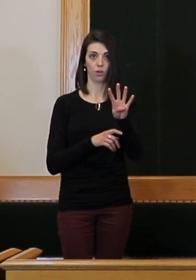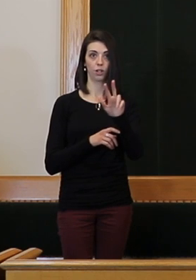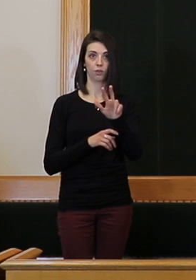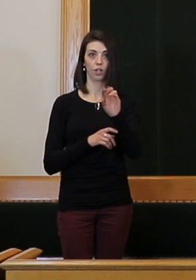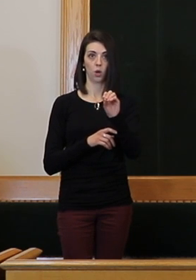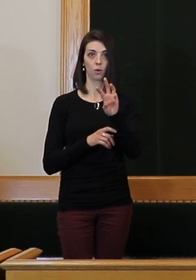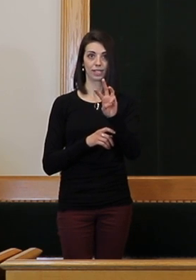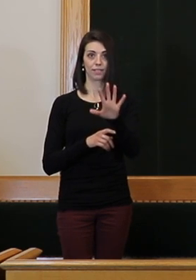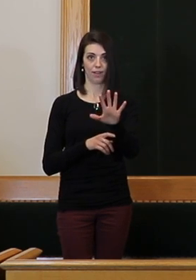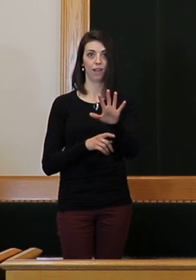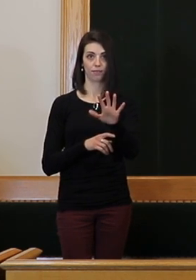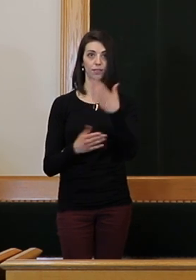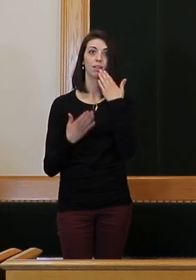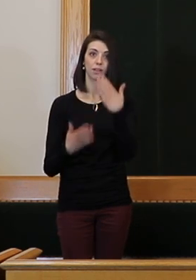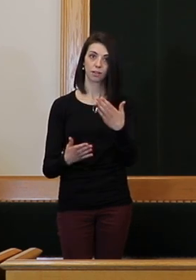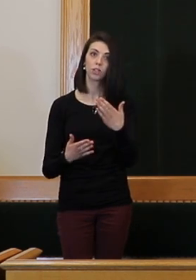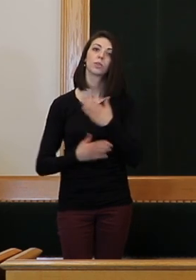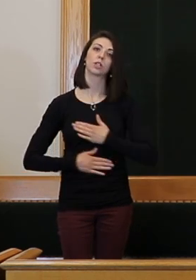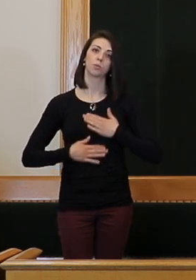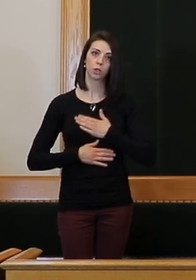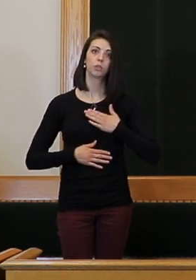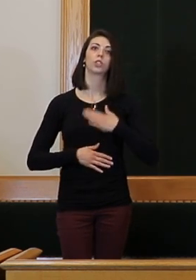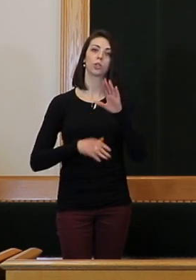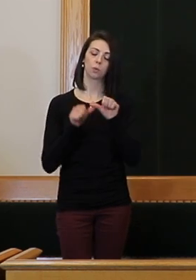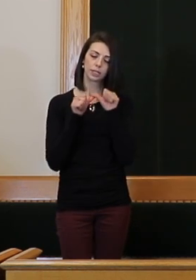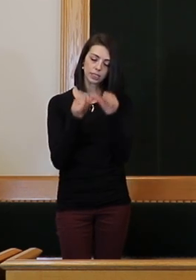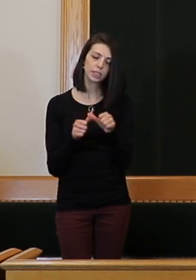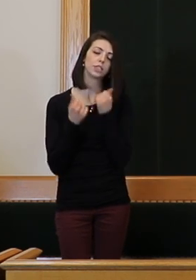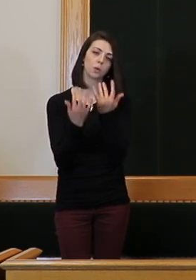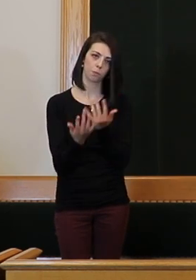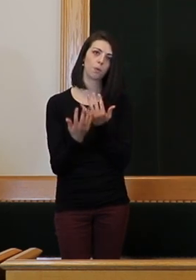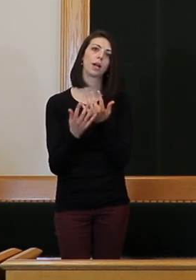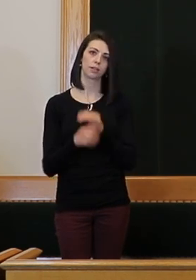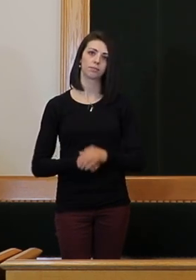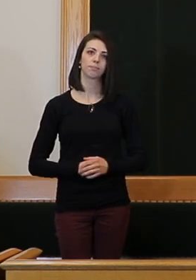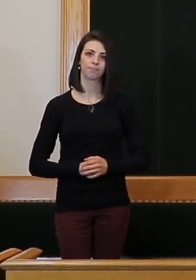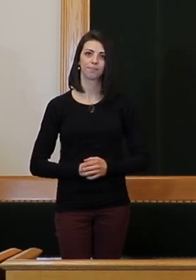1-888-364-3065. Thank you. We appreciate your continued patience and cooperation.